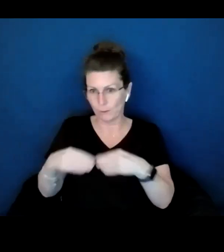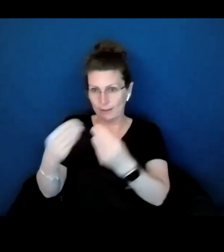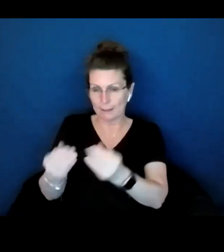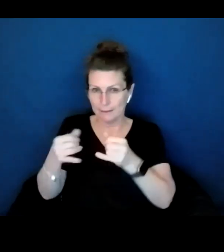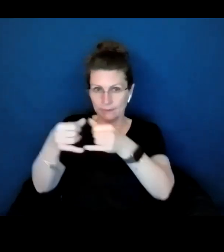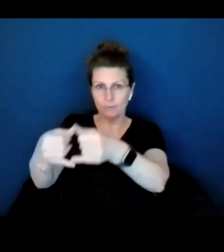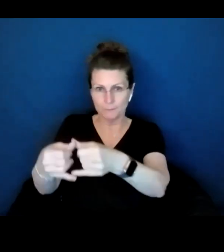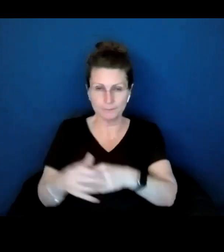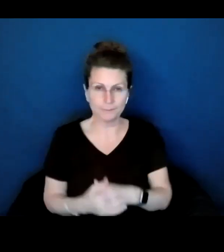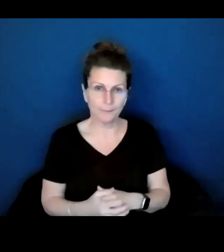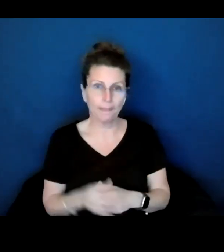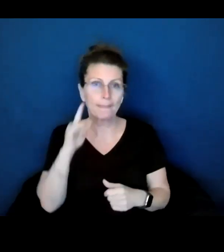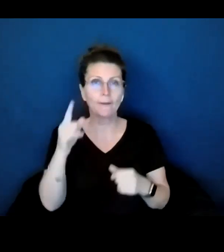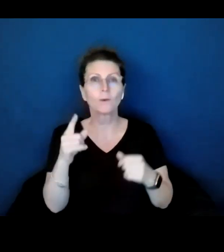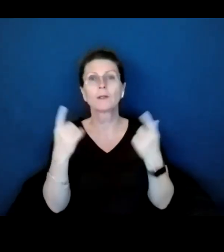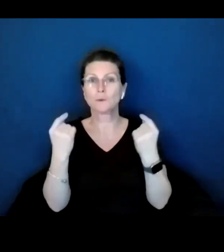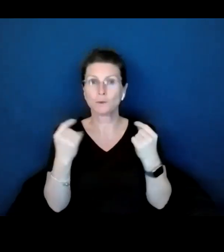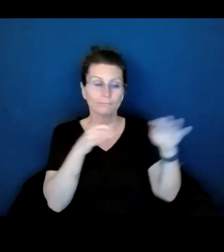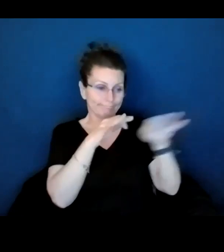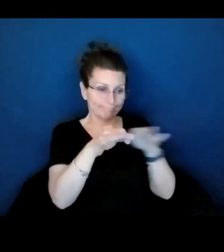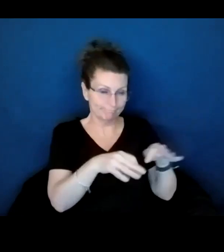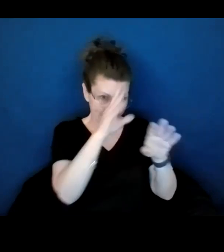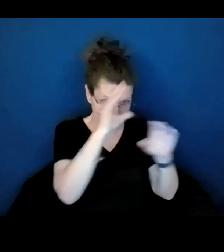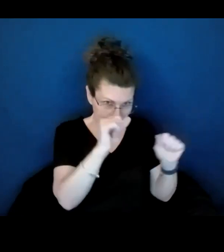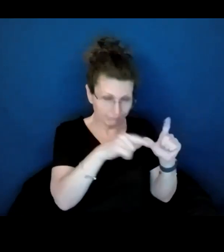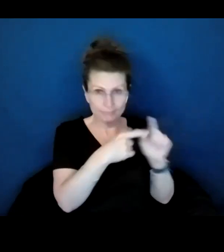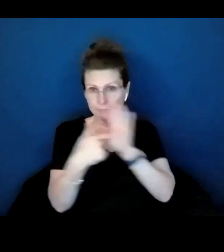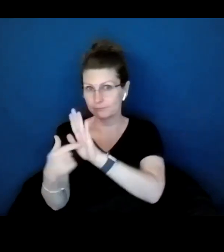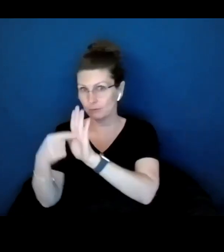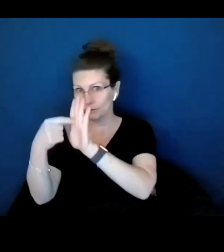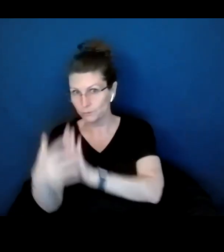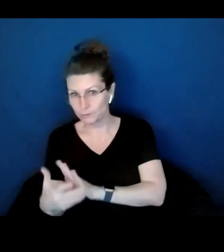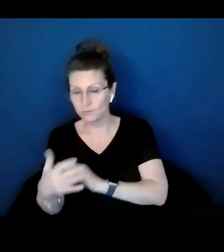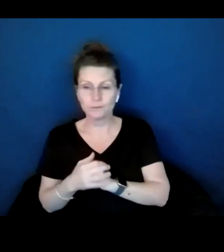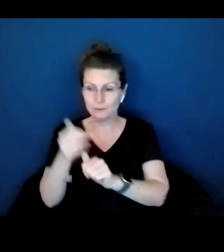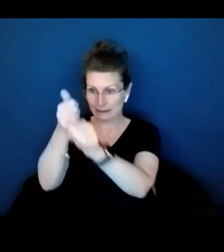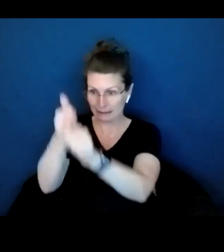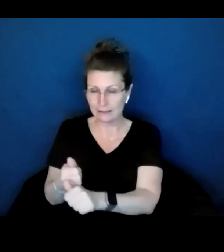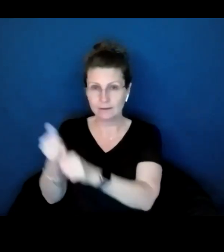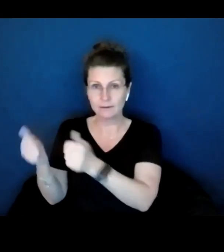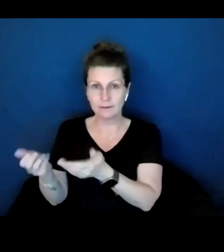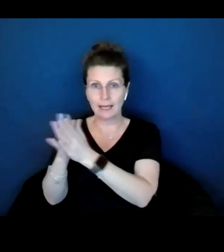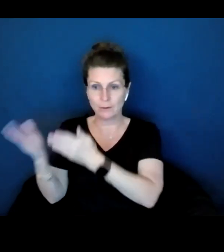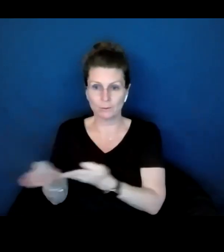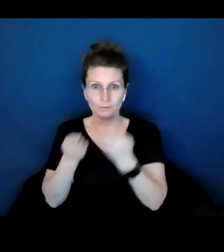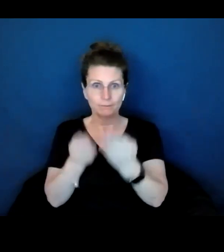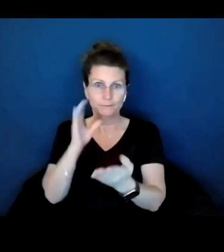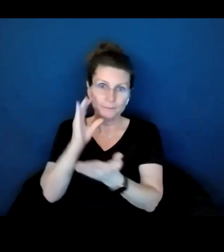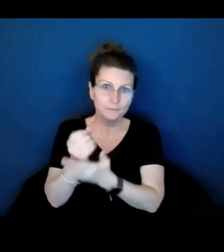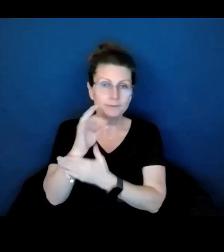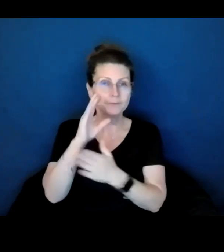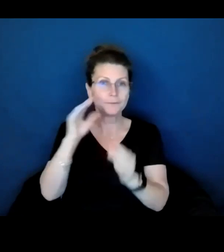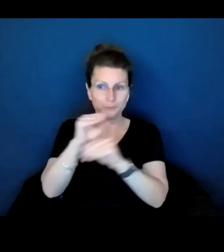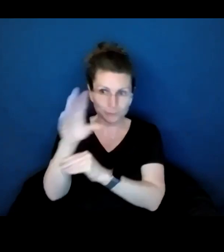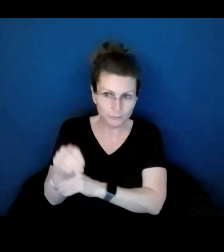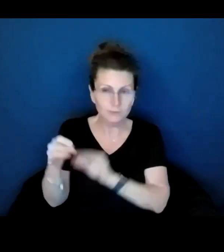presidential pillars and then highlight researchers. Each researcher was asked to provide a photo or an image that represents the research they